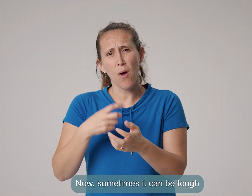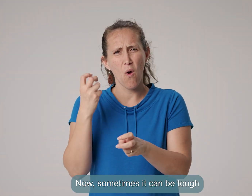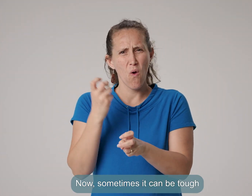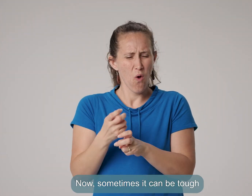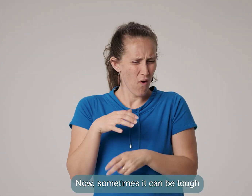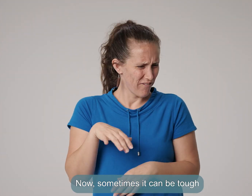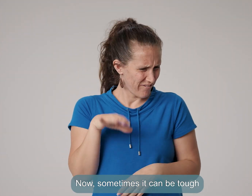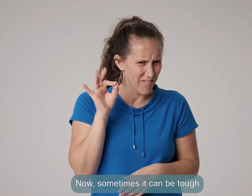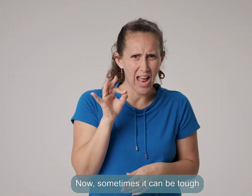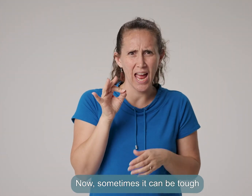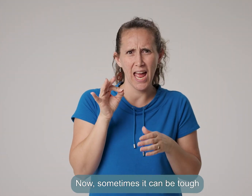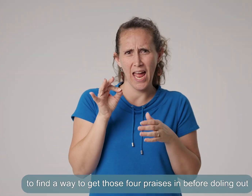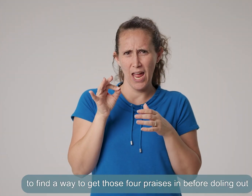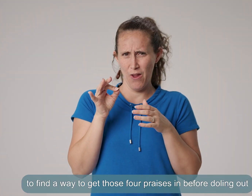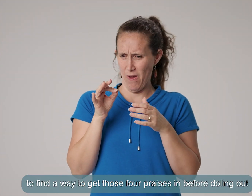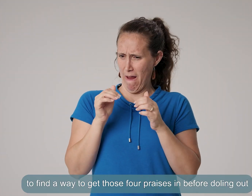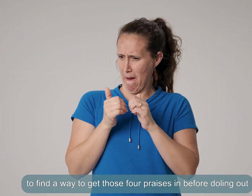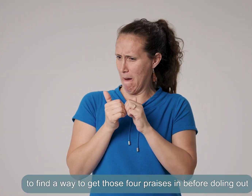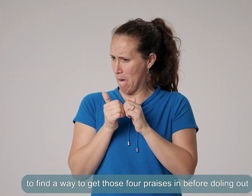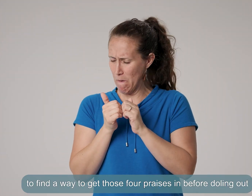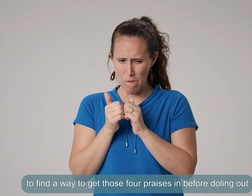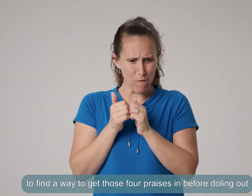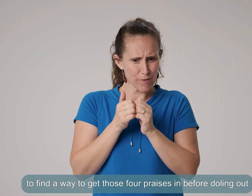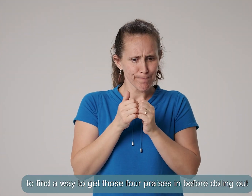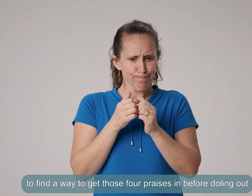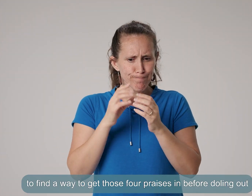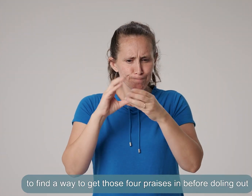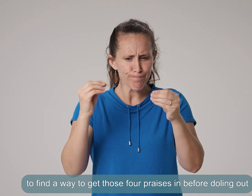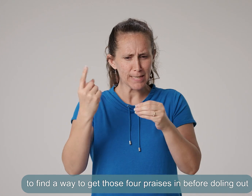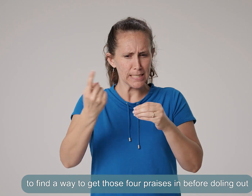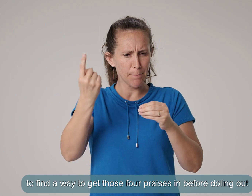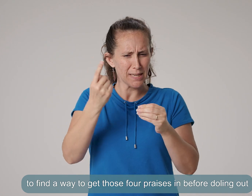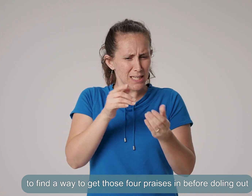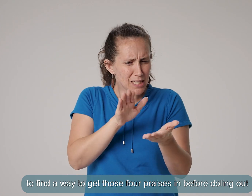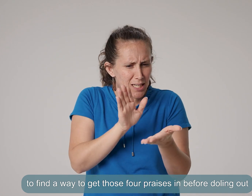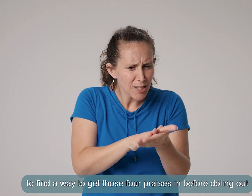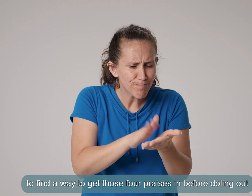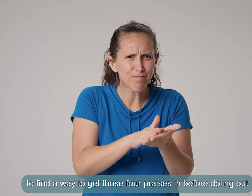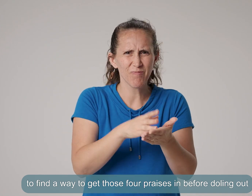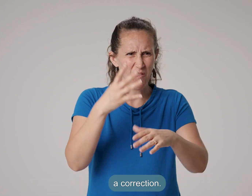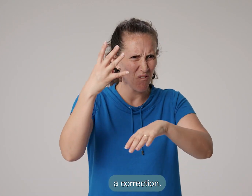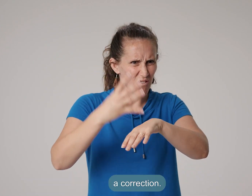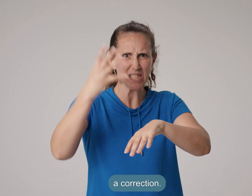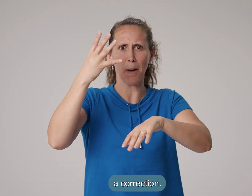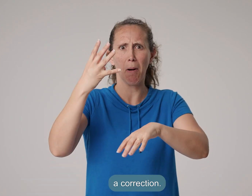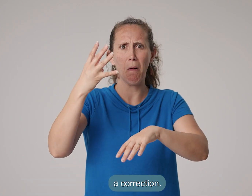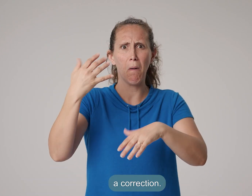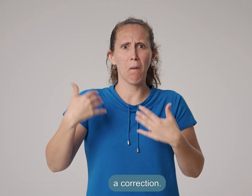Now, sometimes it can be tough to find a way to get those 4 praises in before doling out a correction.